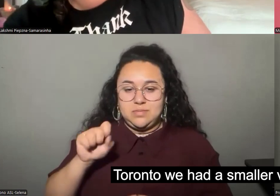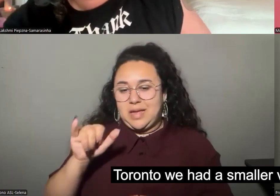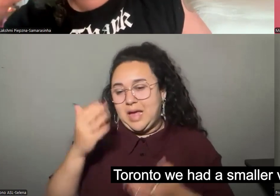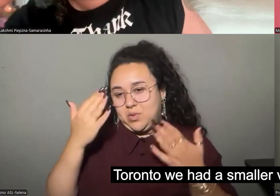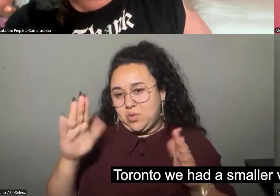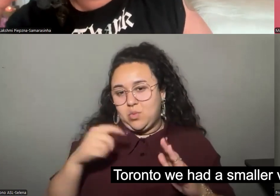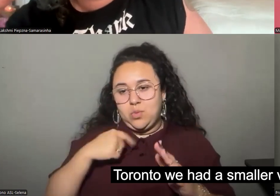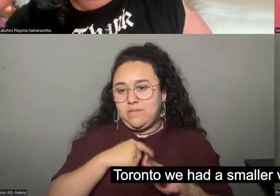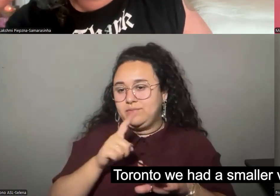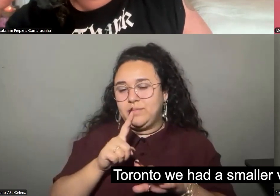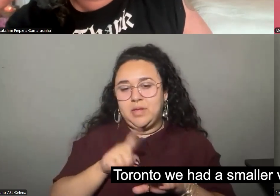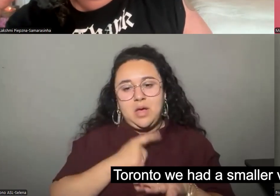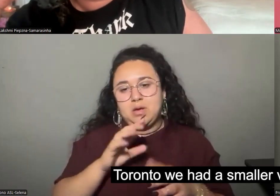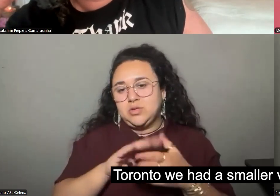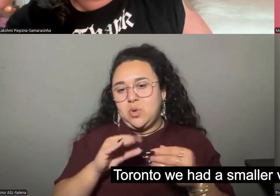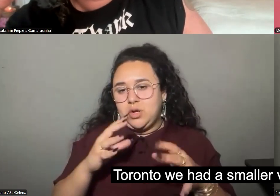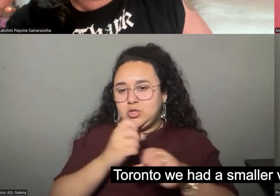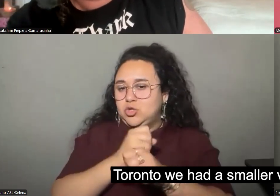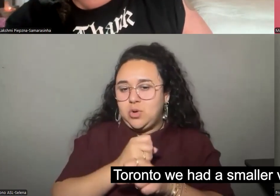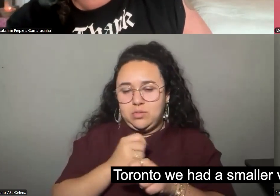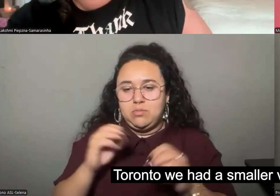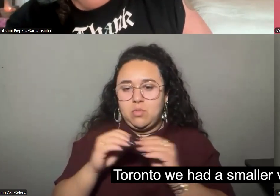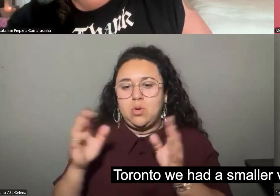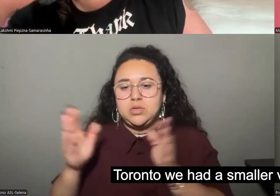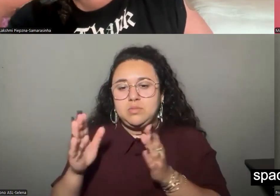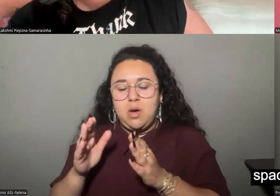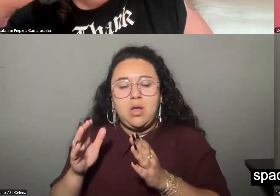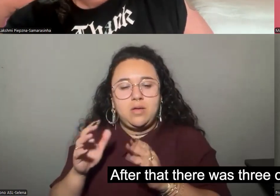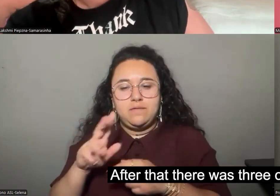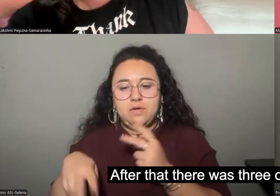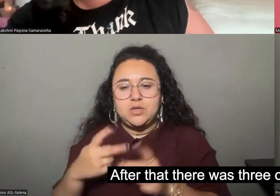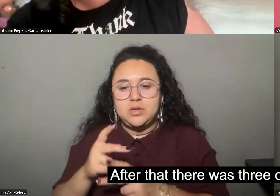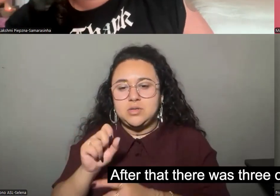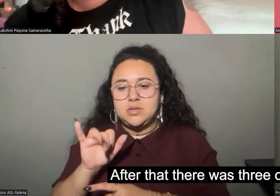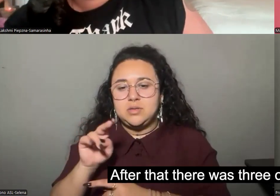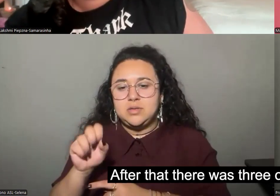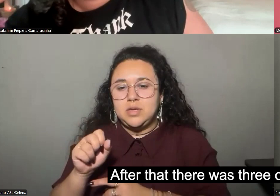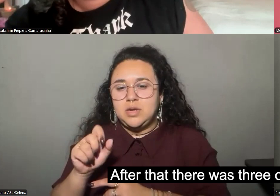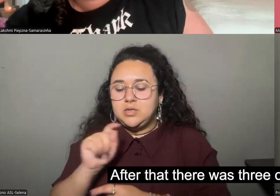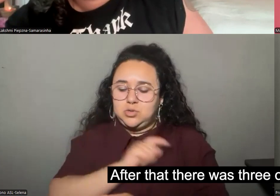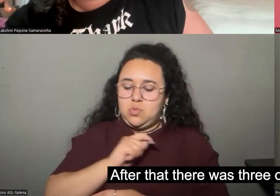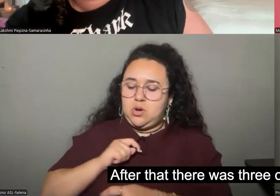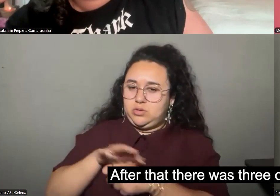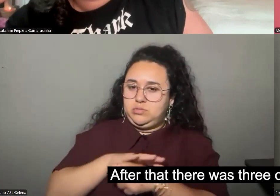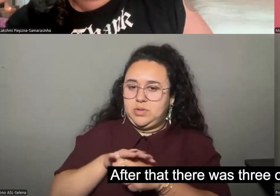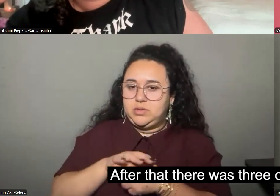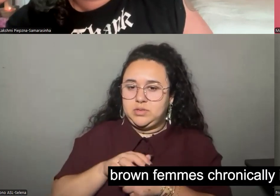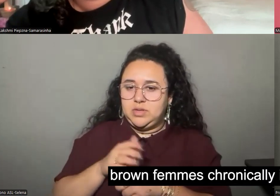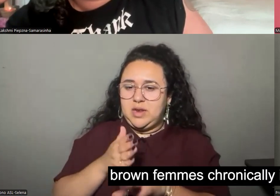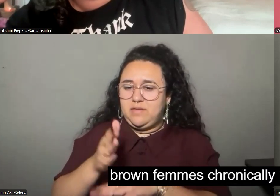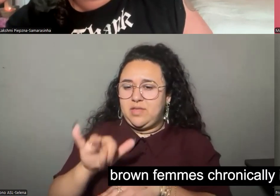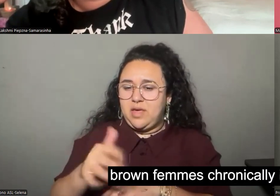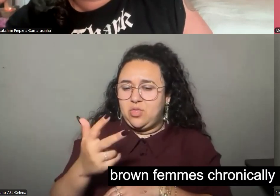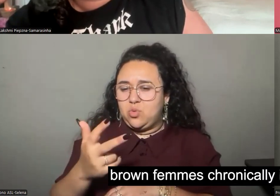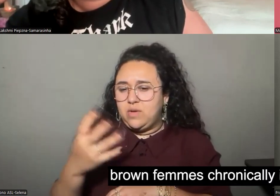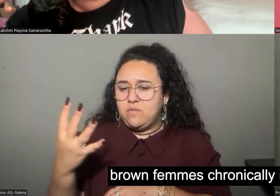Long story short, we had like a smaller version of Sins at a Toronto space. And then after that, there was just like three or four disabled